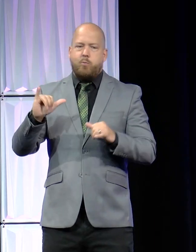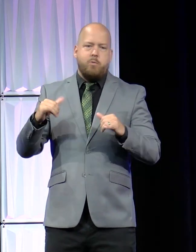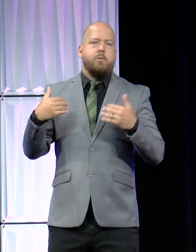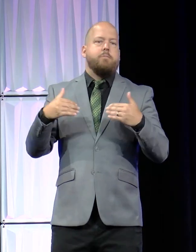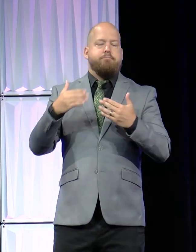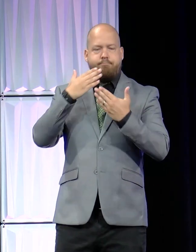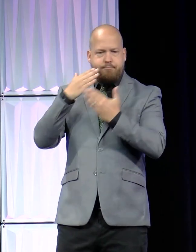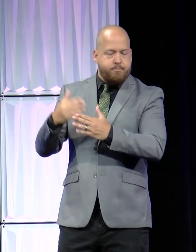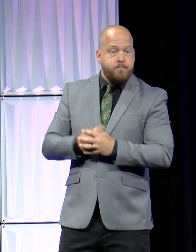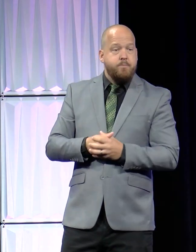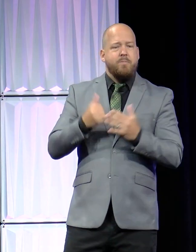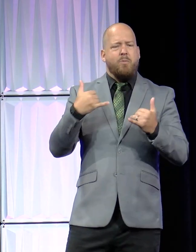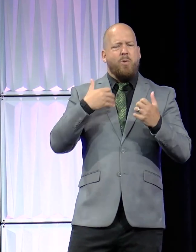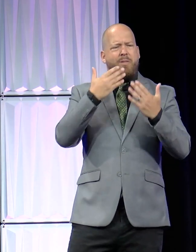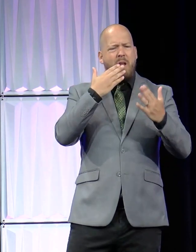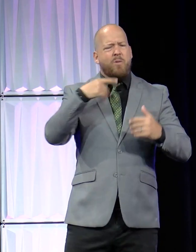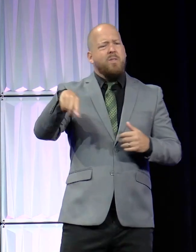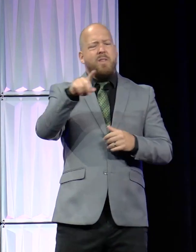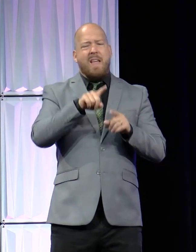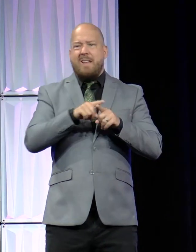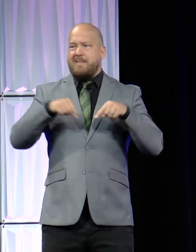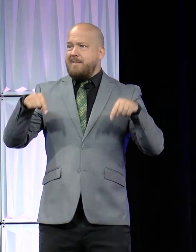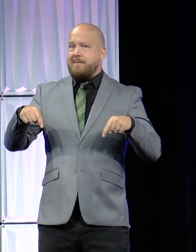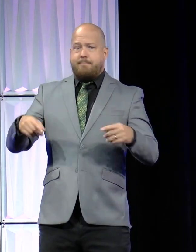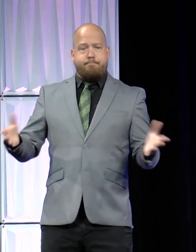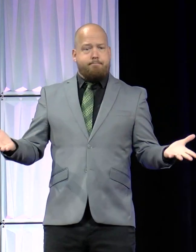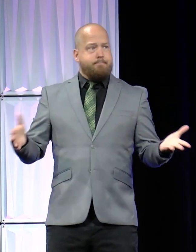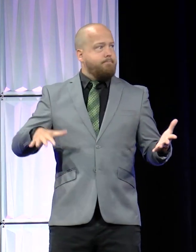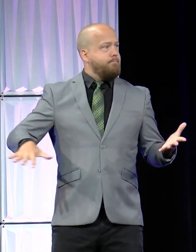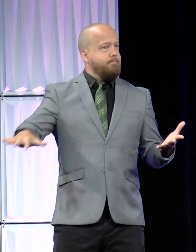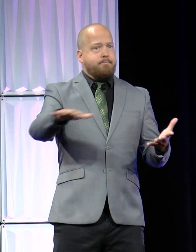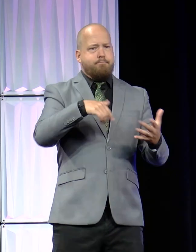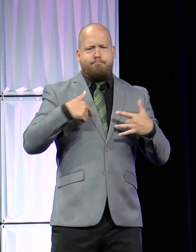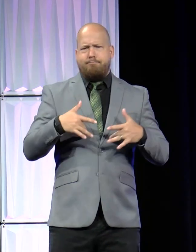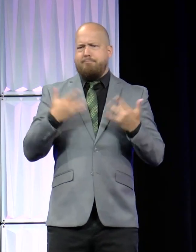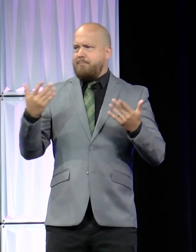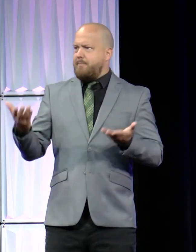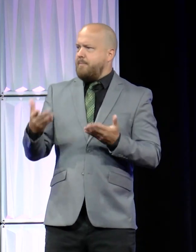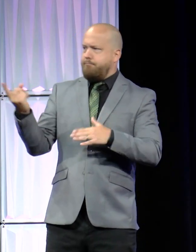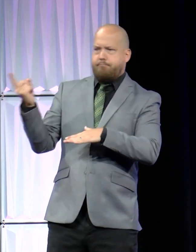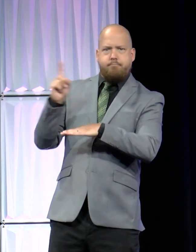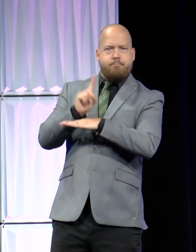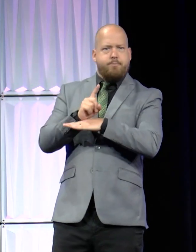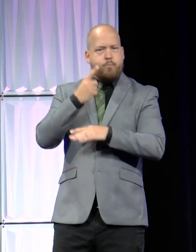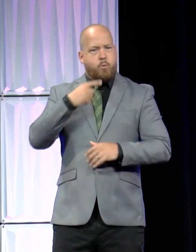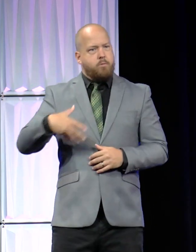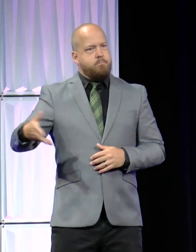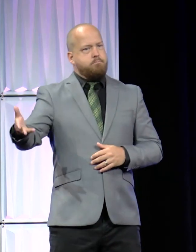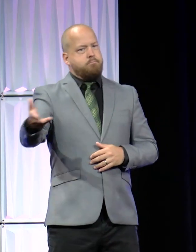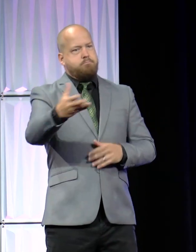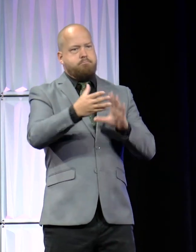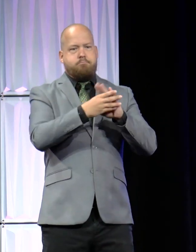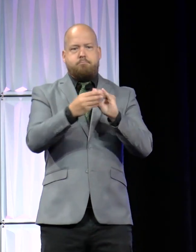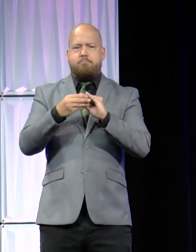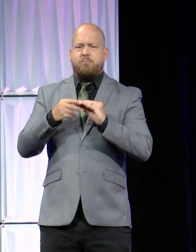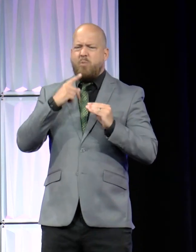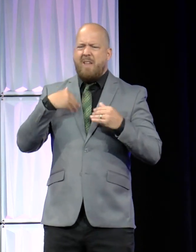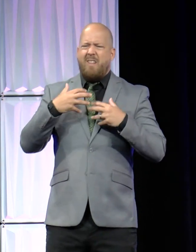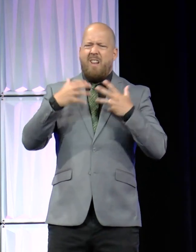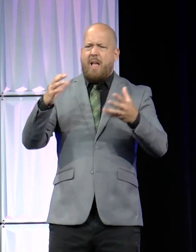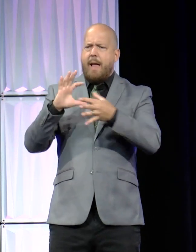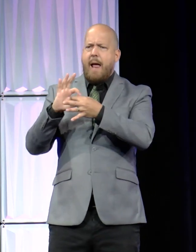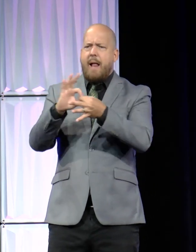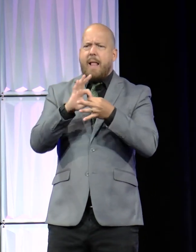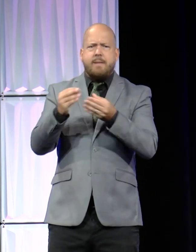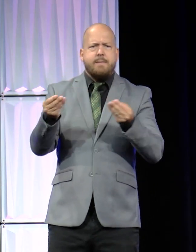in the room. I'm incredibly delighted that this event brings together so many vital allies in our work to prevent and end